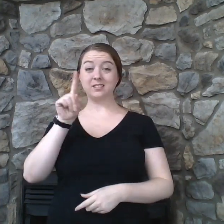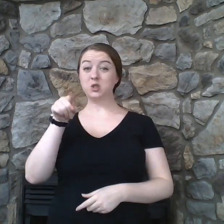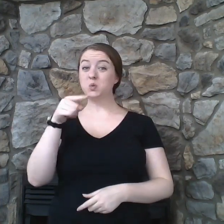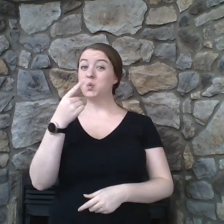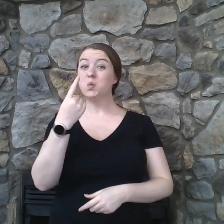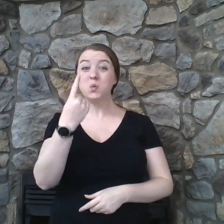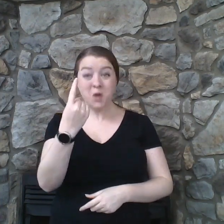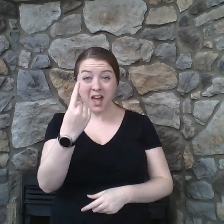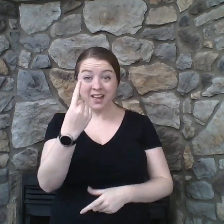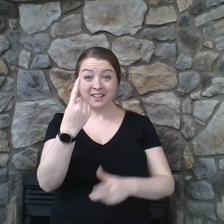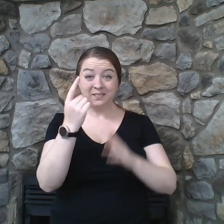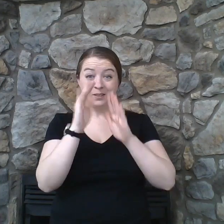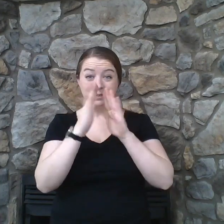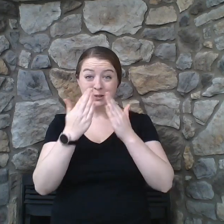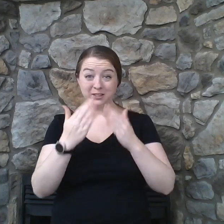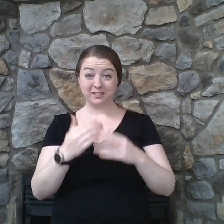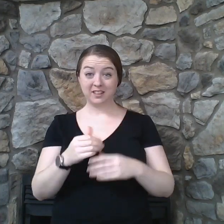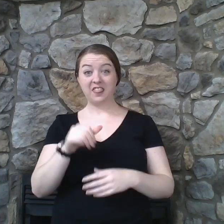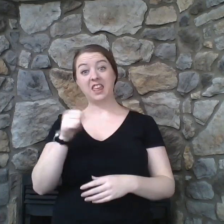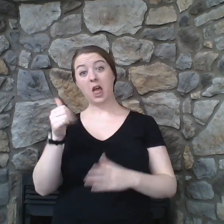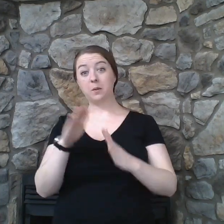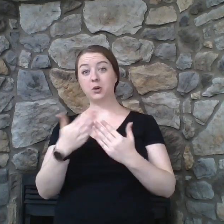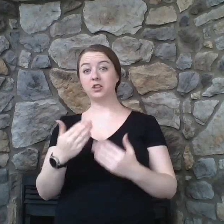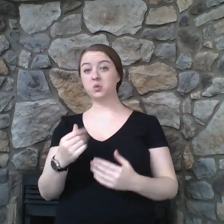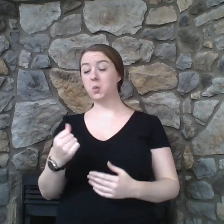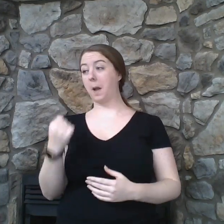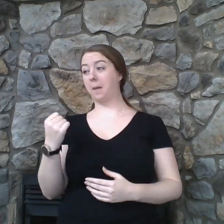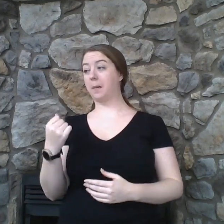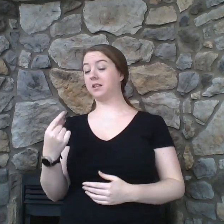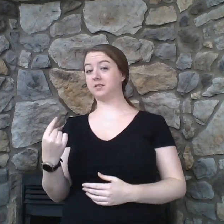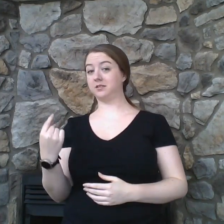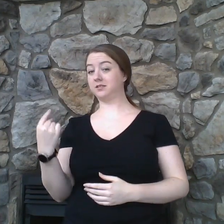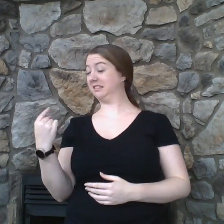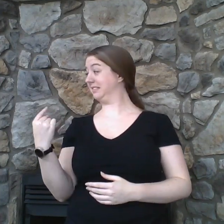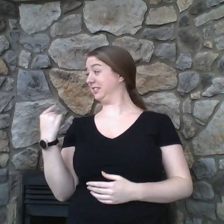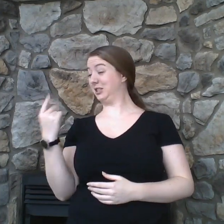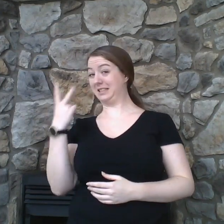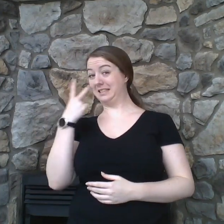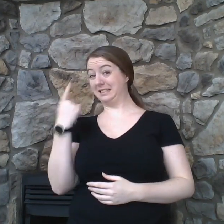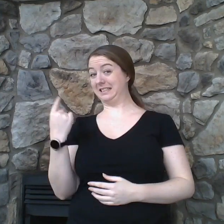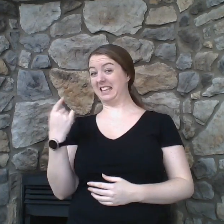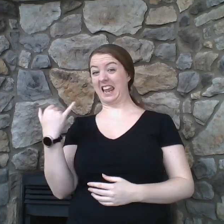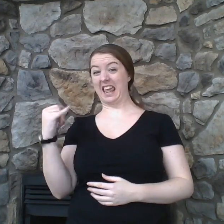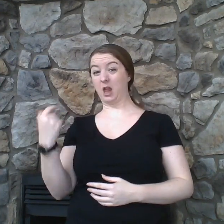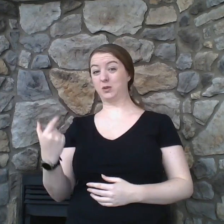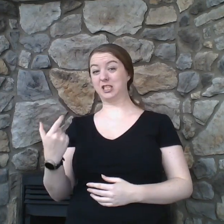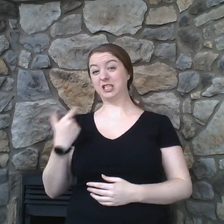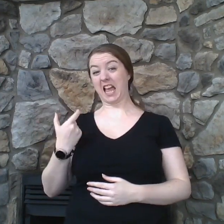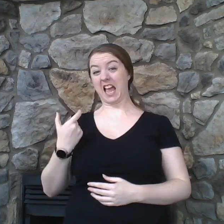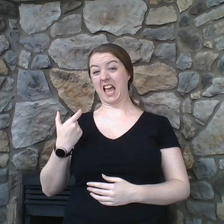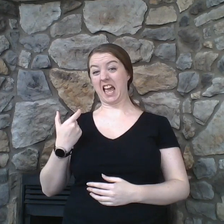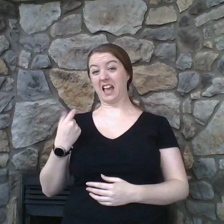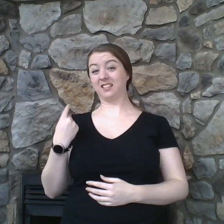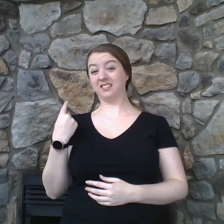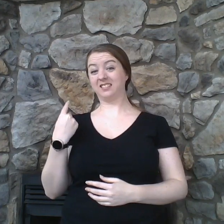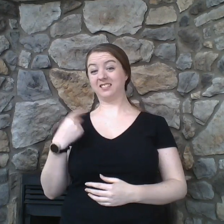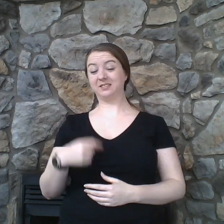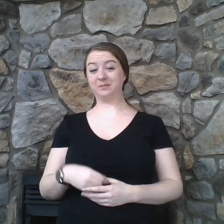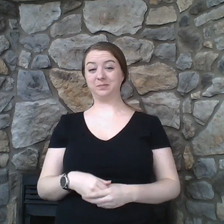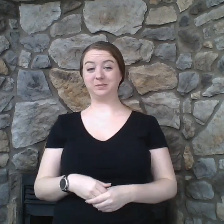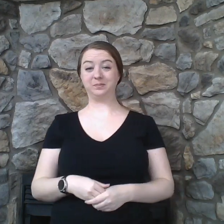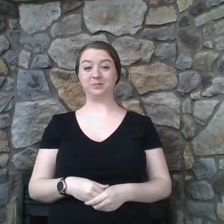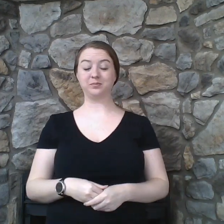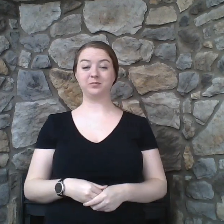and this is only one of the books. The other one is right behind me. You can see it right there.